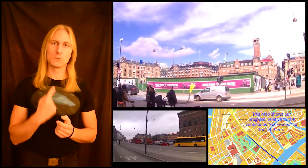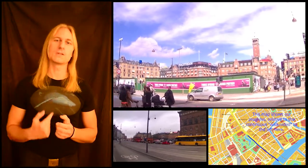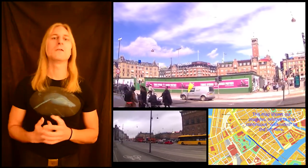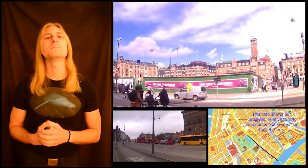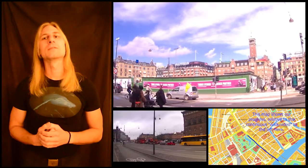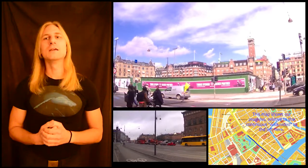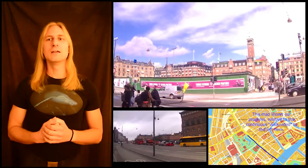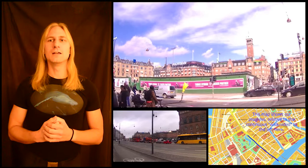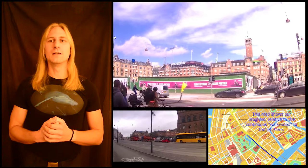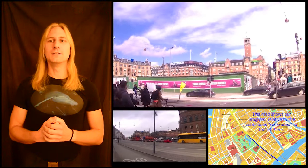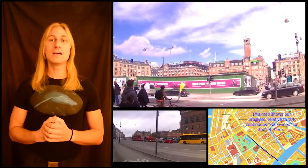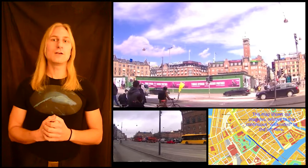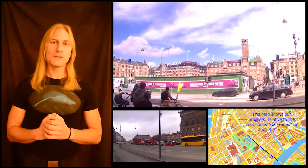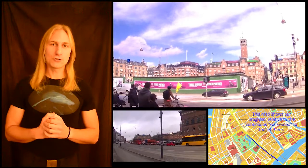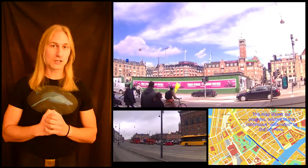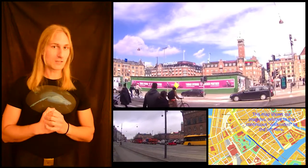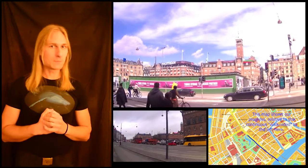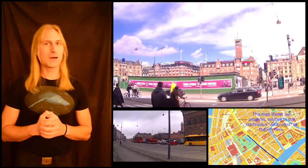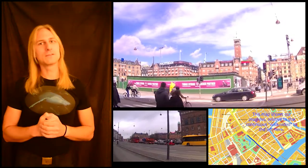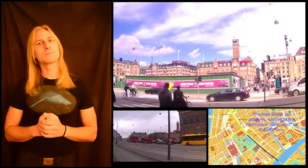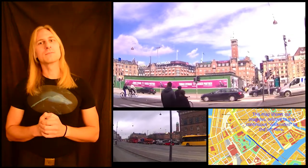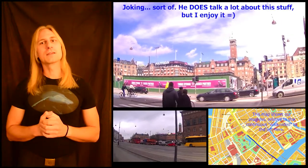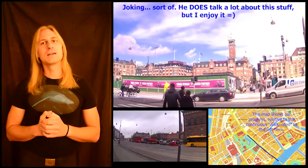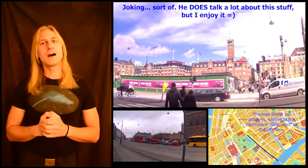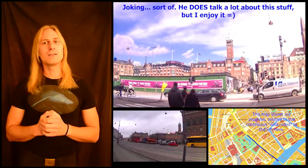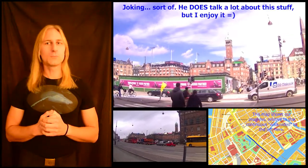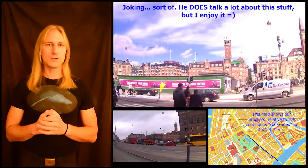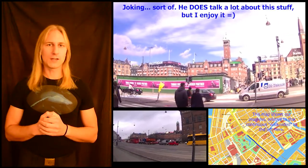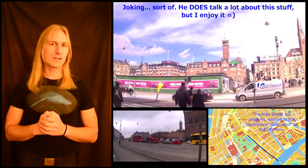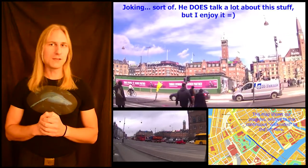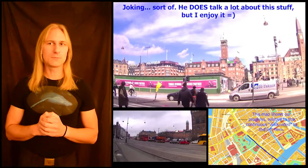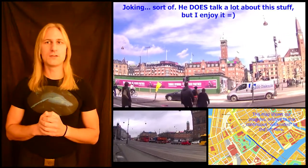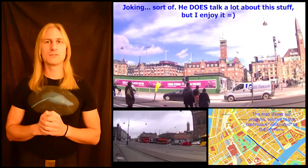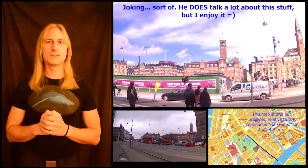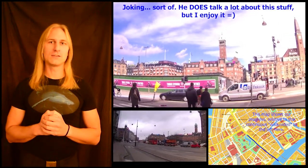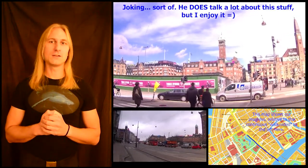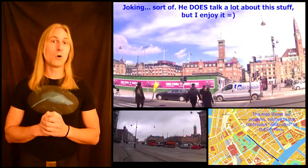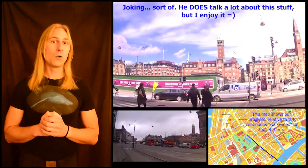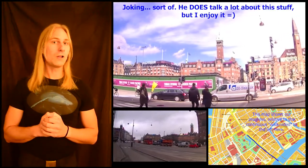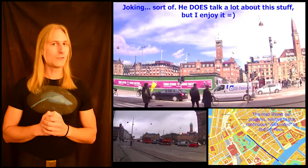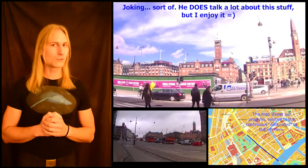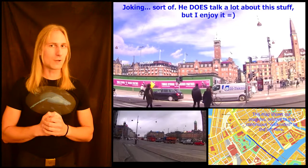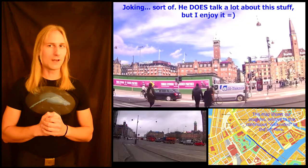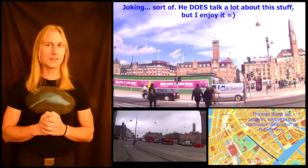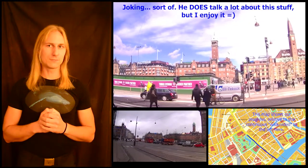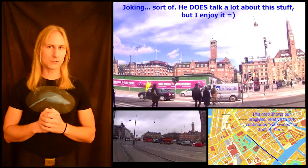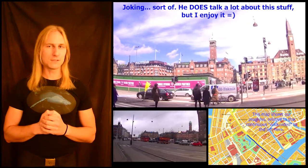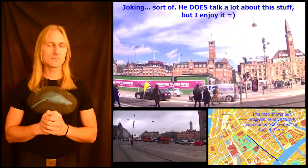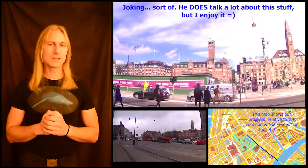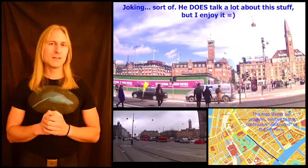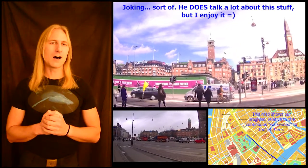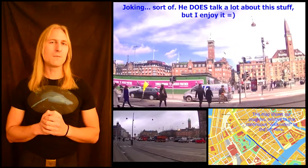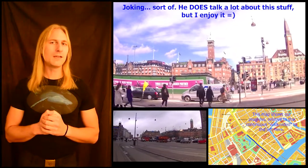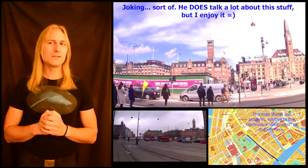my hometown, never ever shuts up about it, I suppose I had best mention that the hall and the square in front of